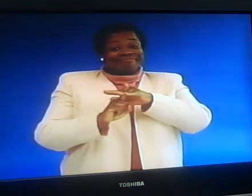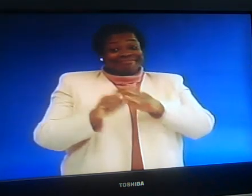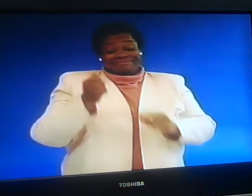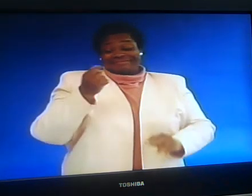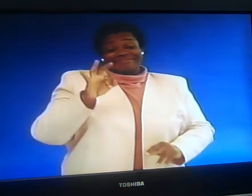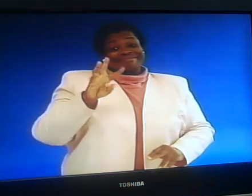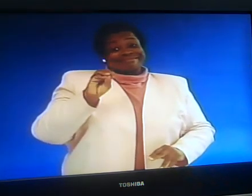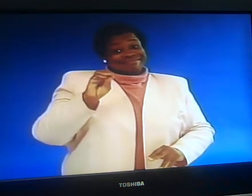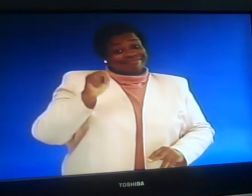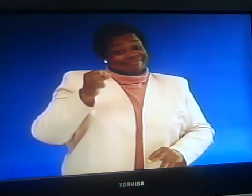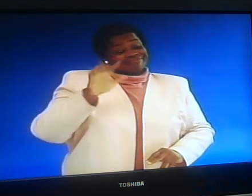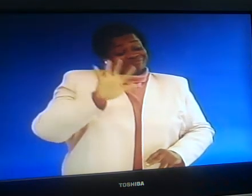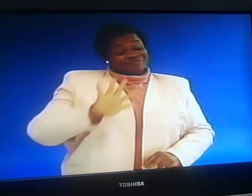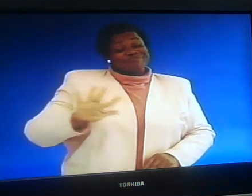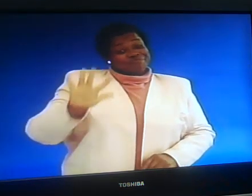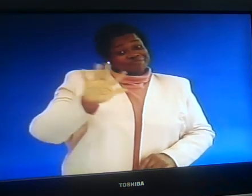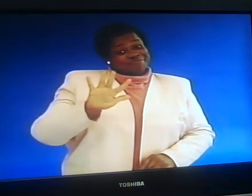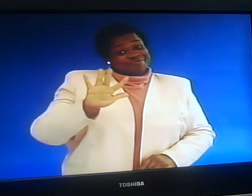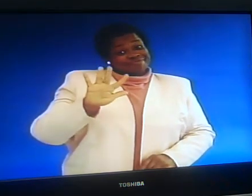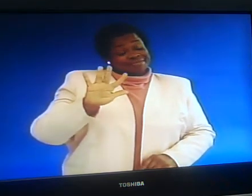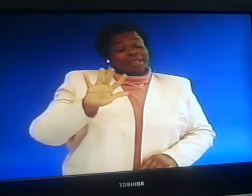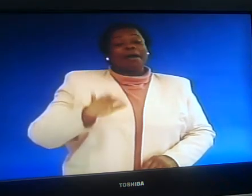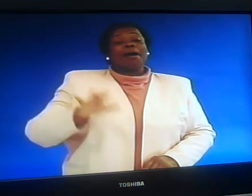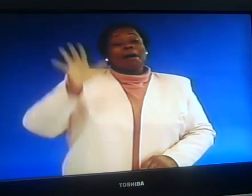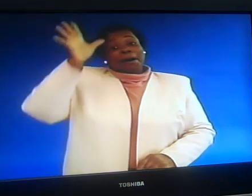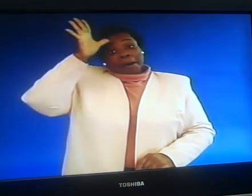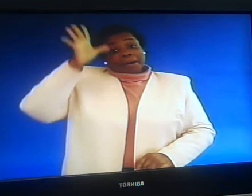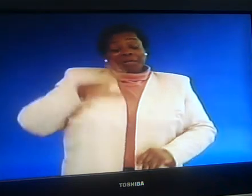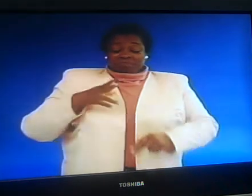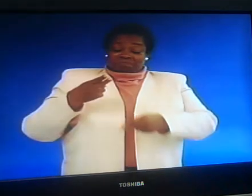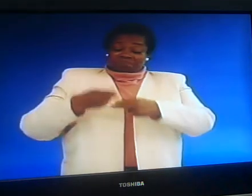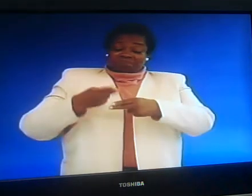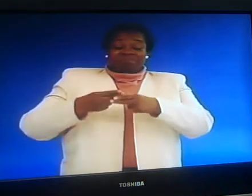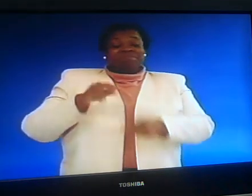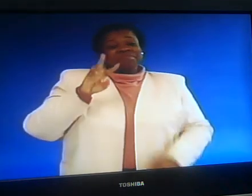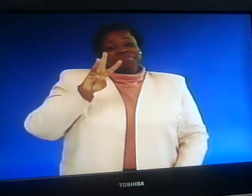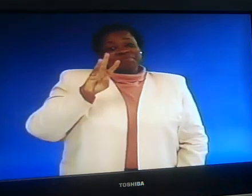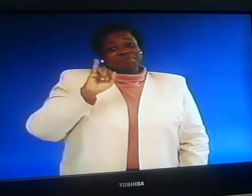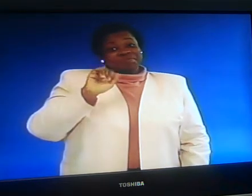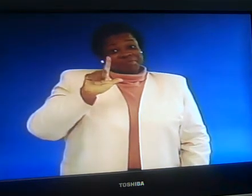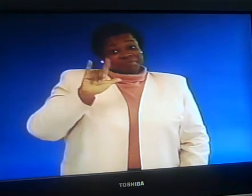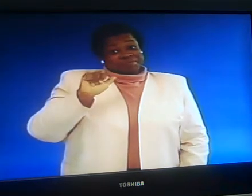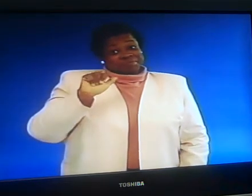And then around 1960s, a man by the name of